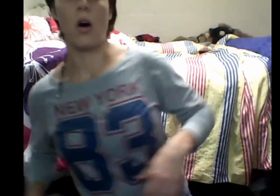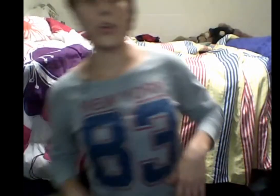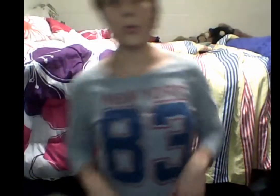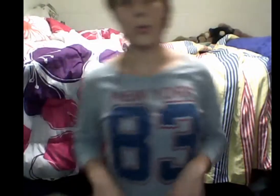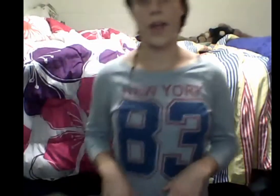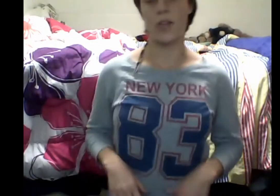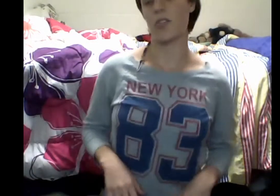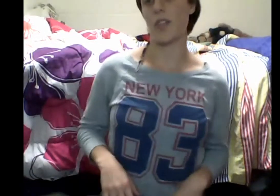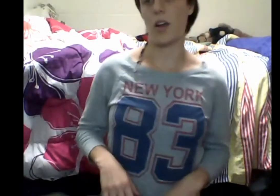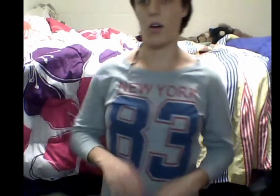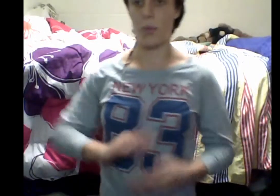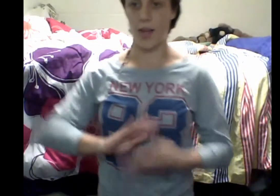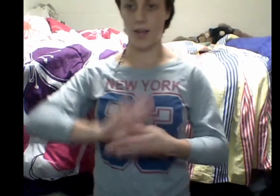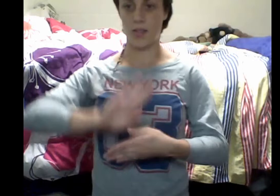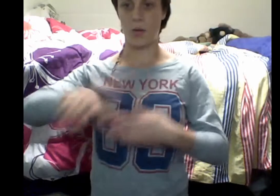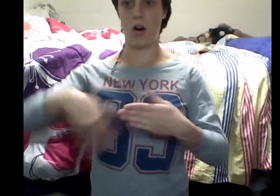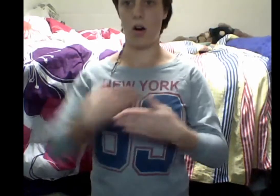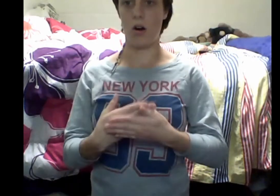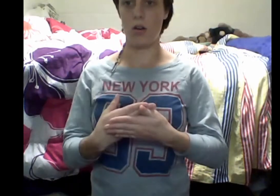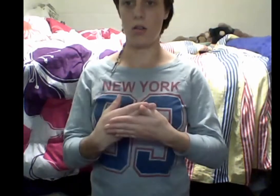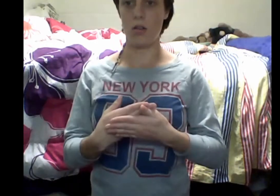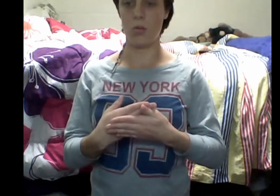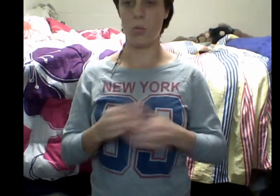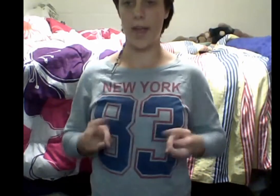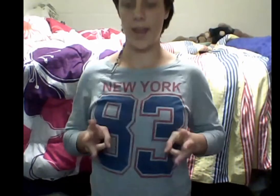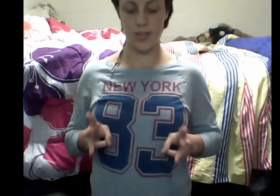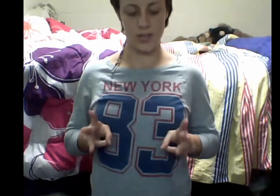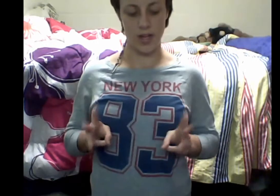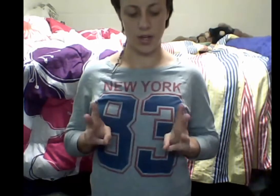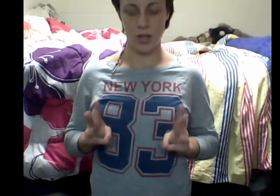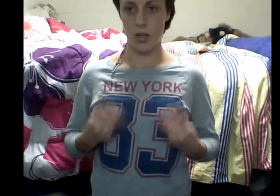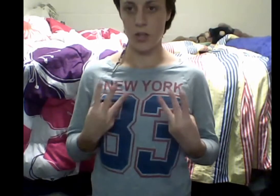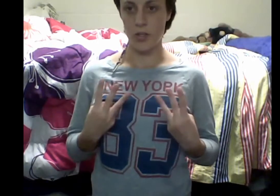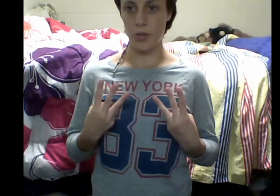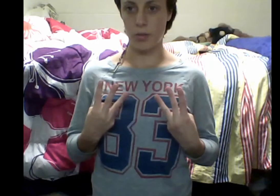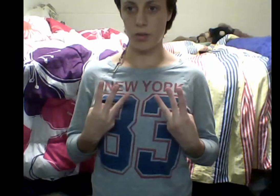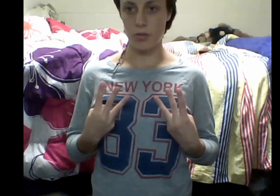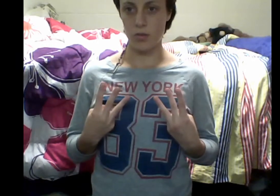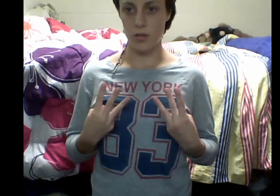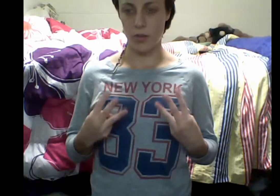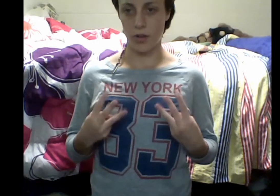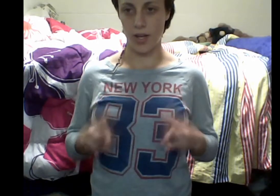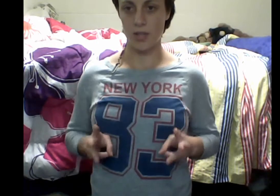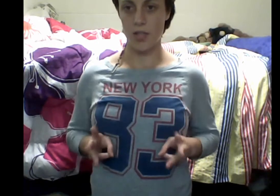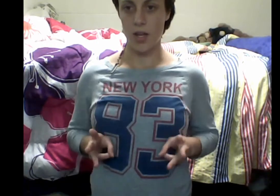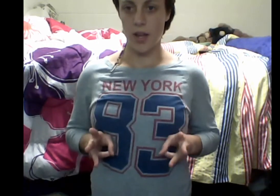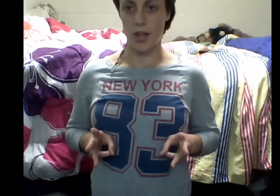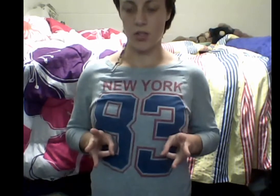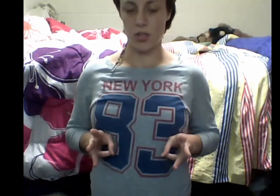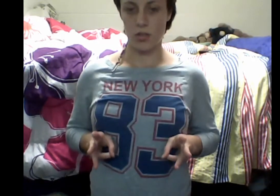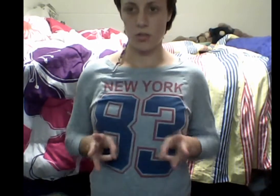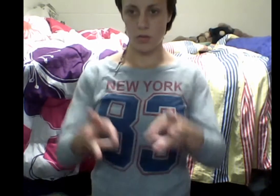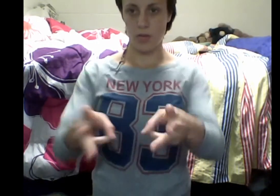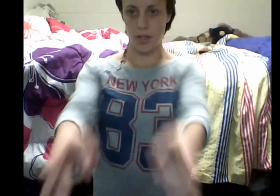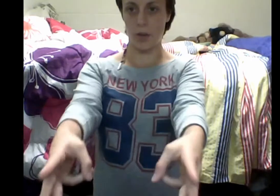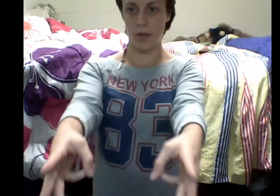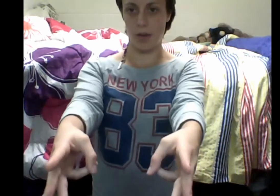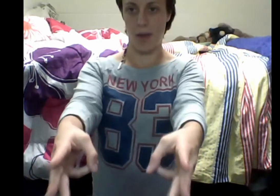your ways, you're going to say all ways. So all ways, you take two W's with your hands and just like going down a